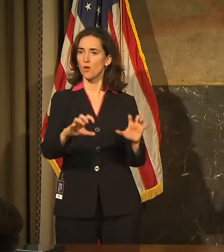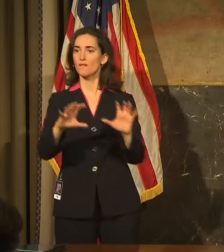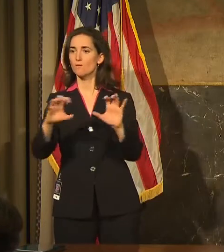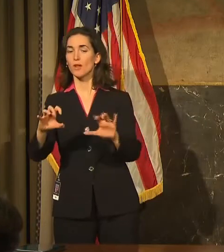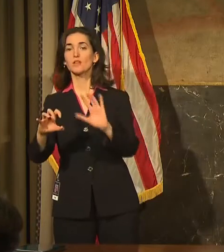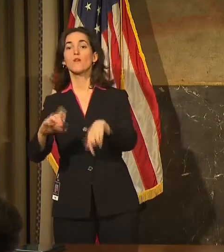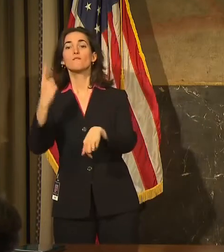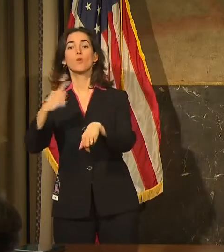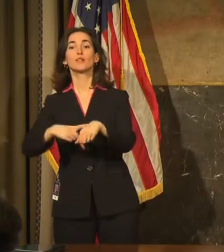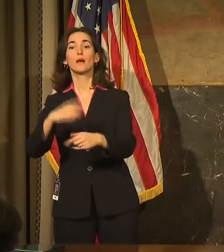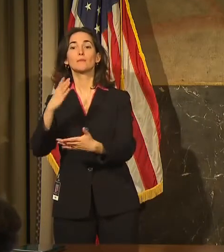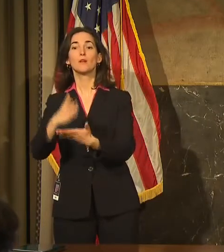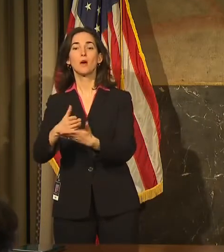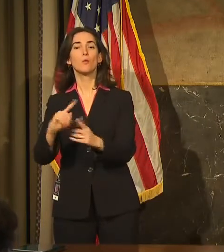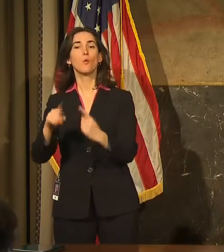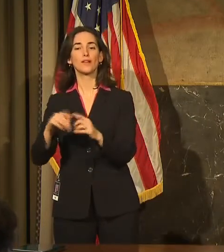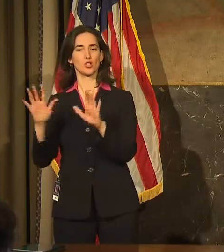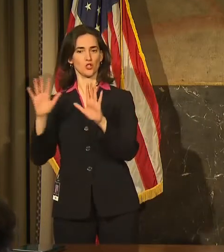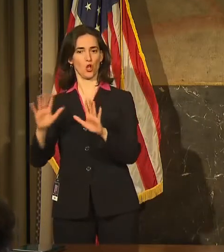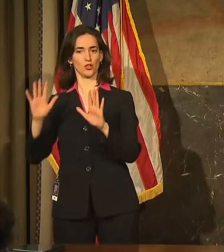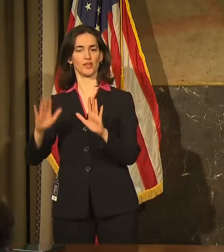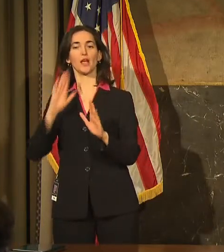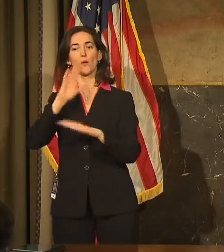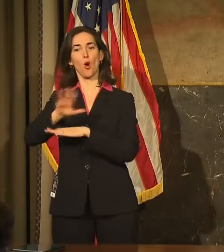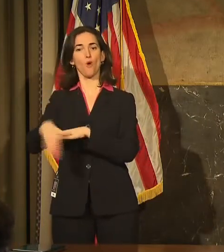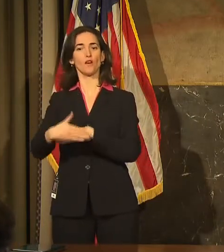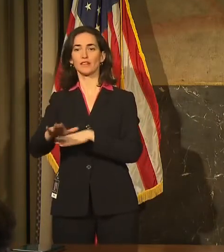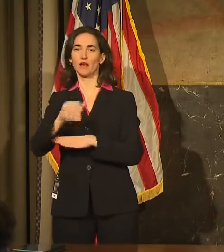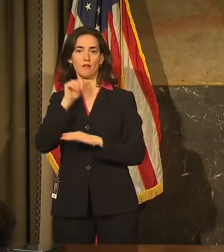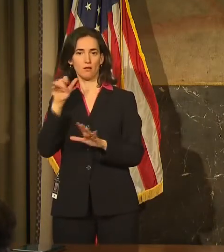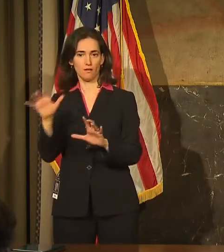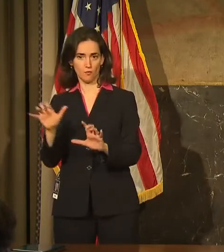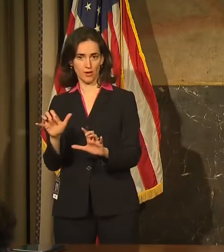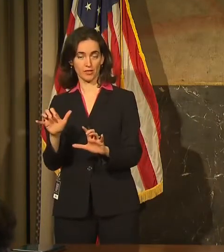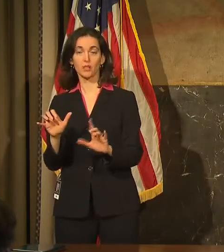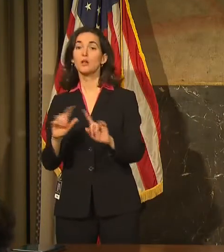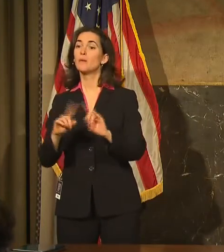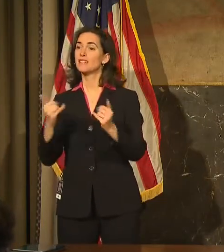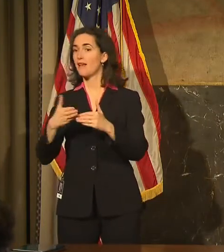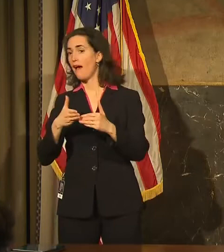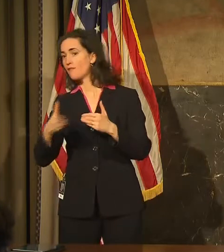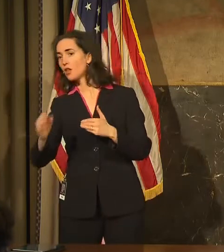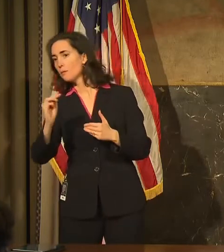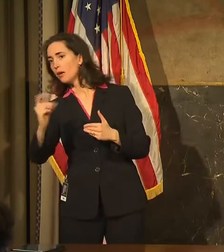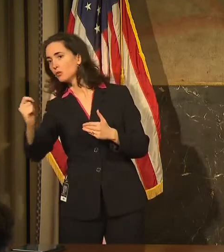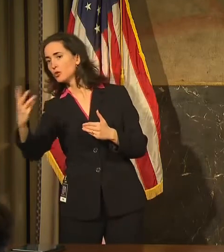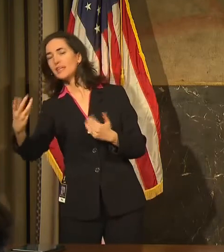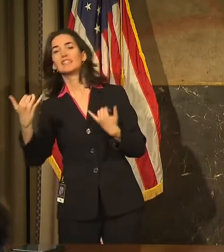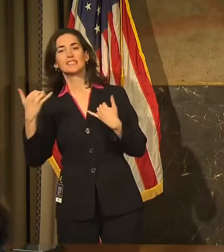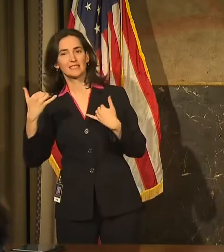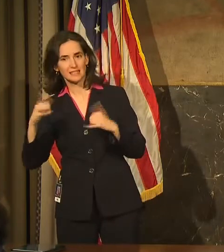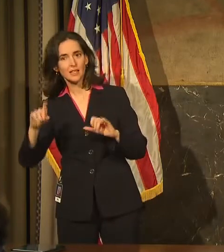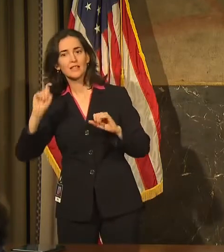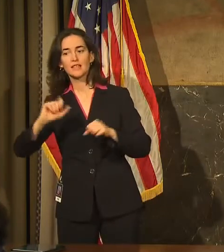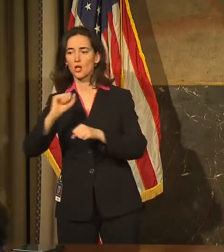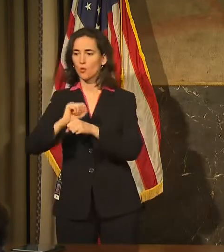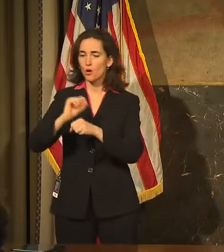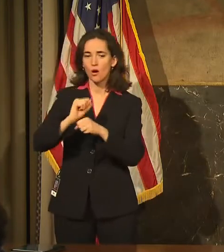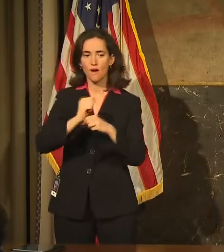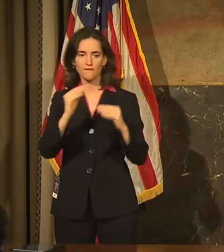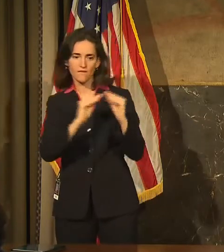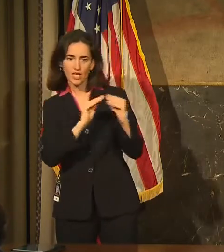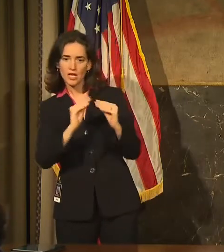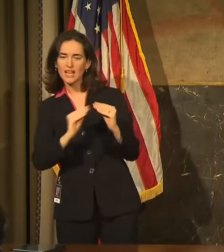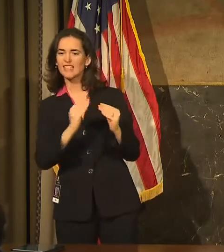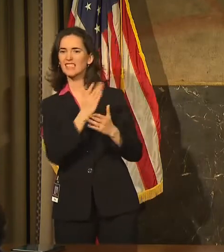when conditions are going to improve. And there will still be work required on the other side of that to make all the repairs necessary to infrastructure,